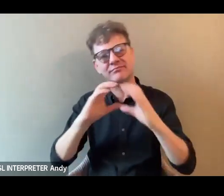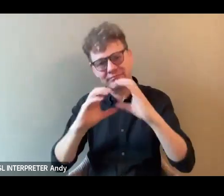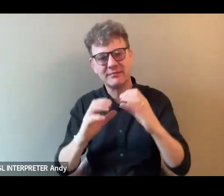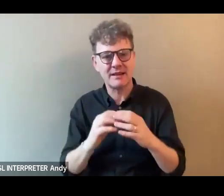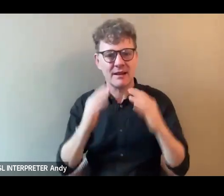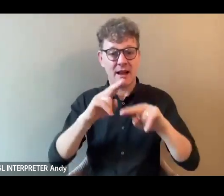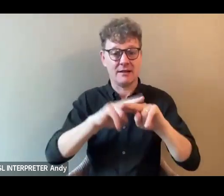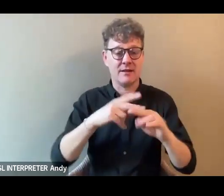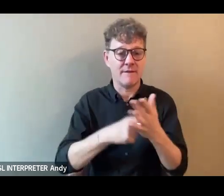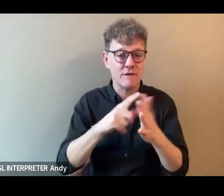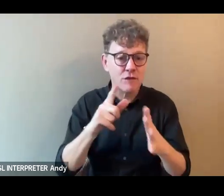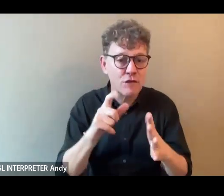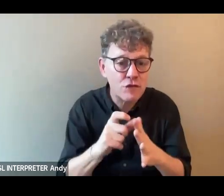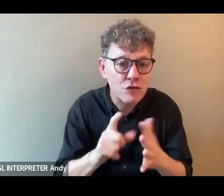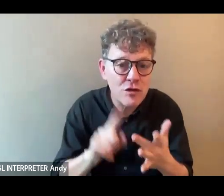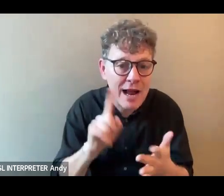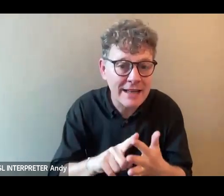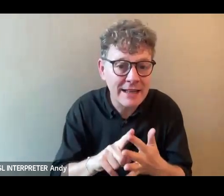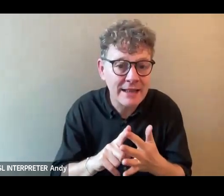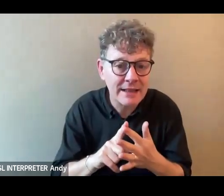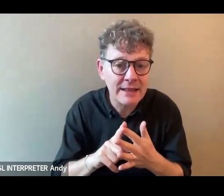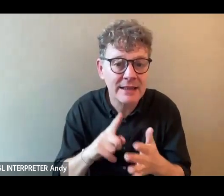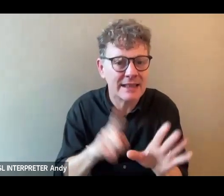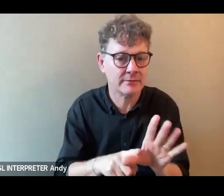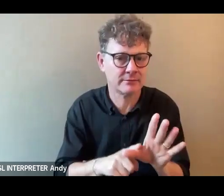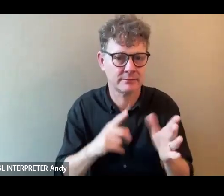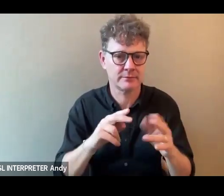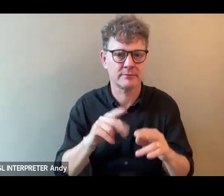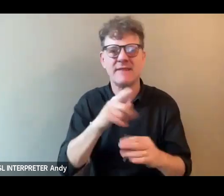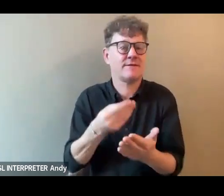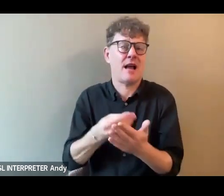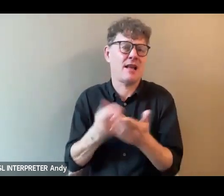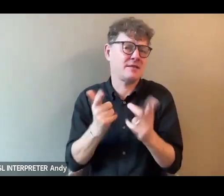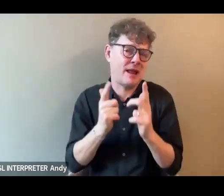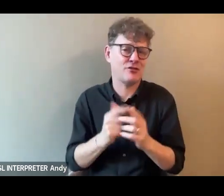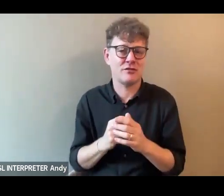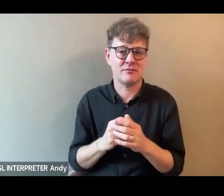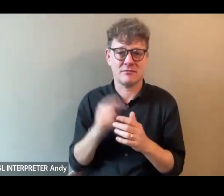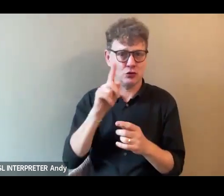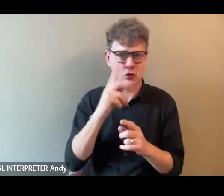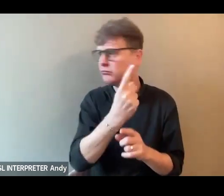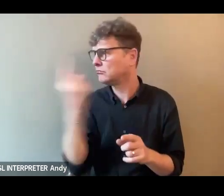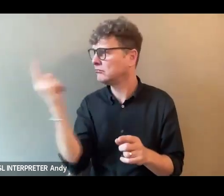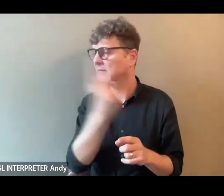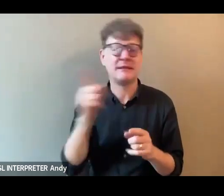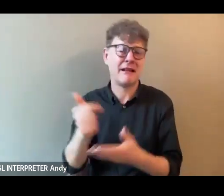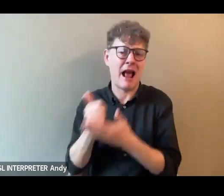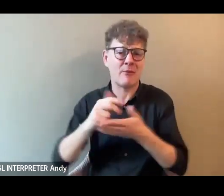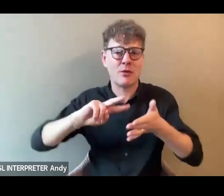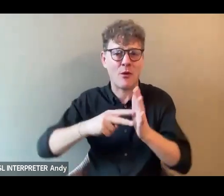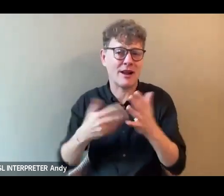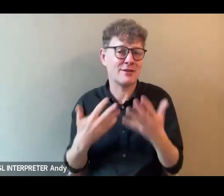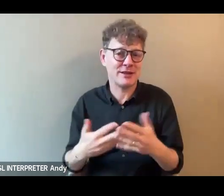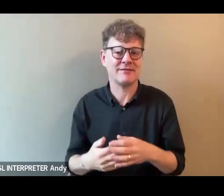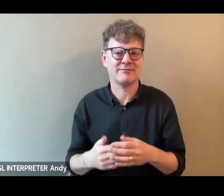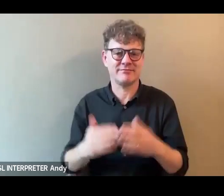we've got Freddie. I saw Freddie a minute ago. There's Freddie, who's our finance manager, but has also been helping with organising today. And then we've